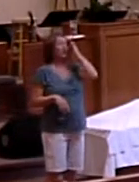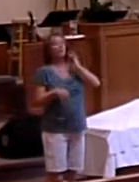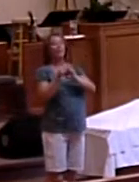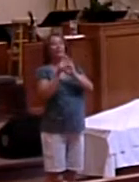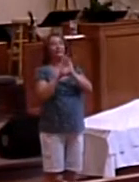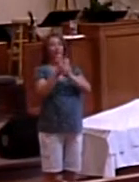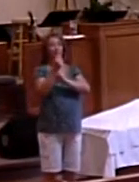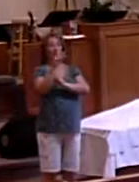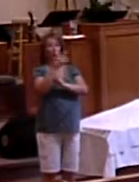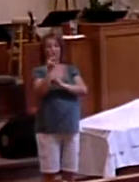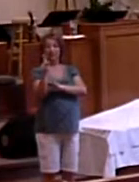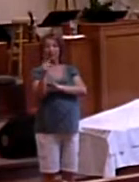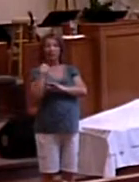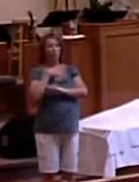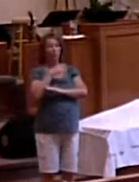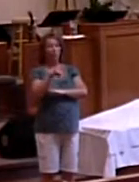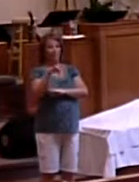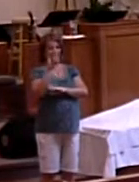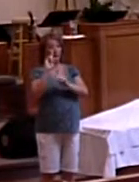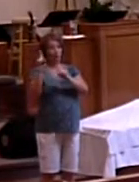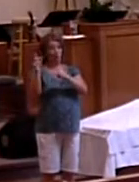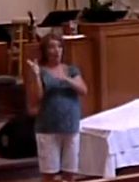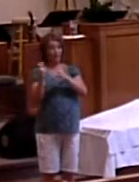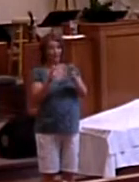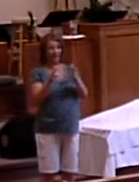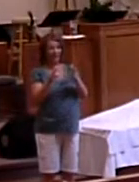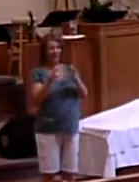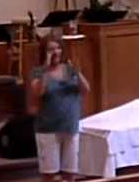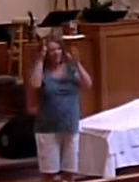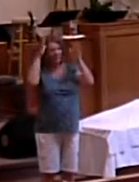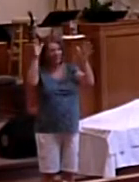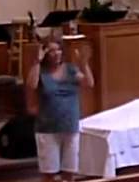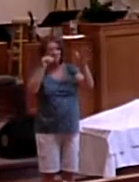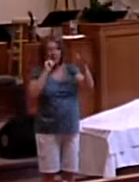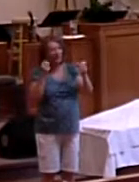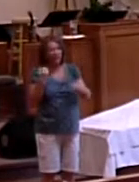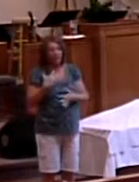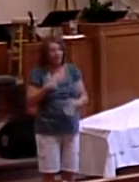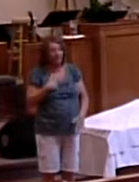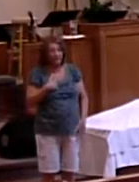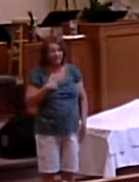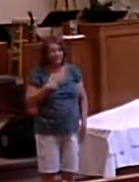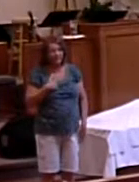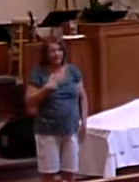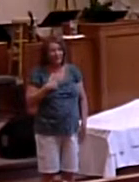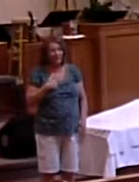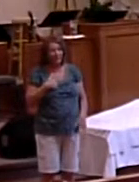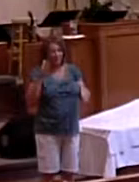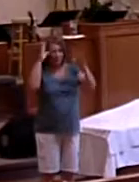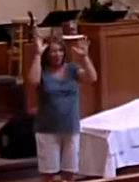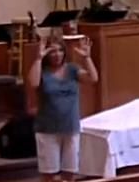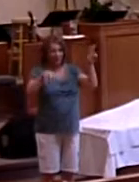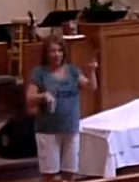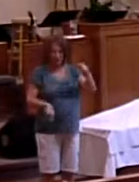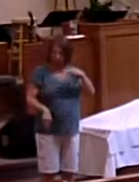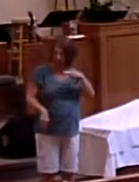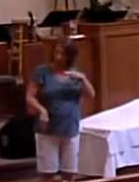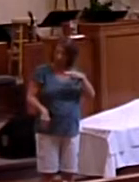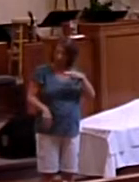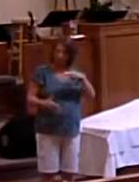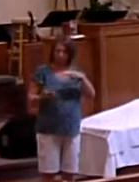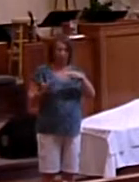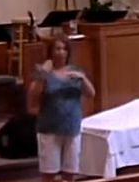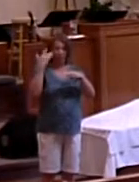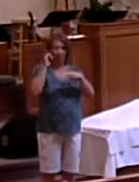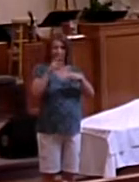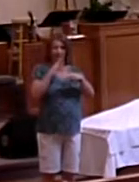we got chosen for it. And the deer, it's kind of interesting, they weren't really scared of you. I mean, they would look at you and, I don't know, maybe comment or something.